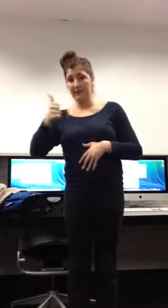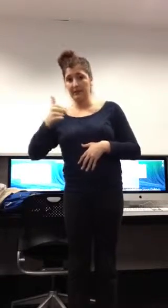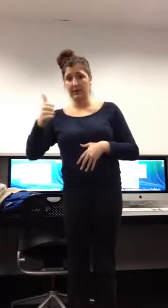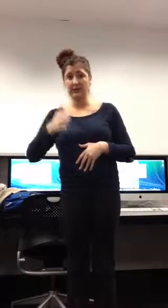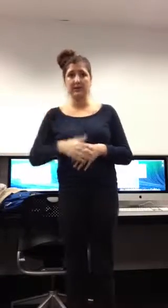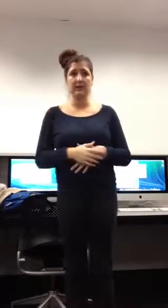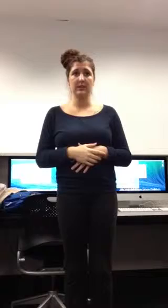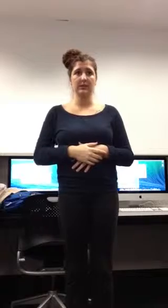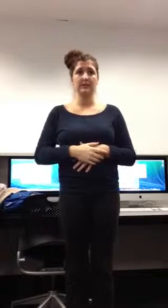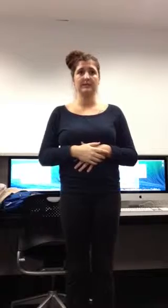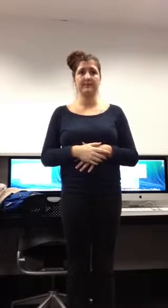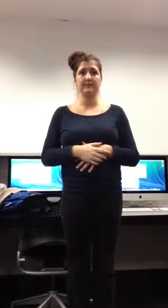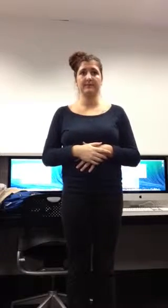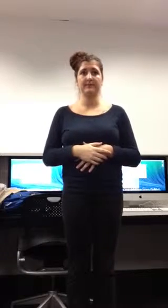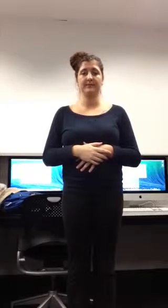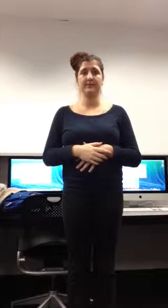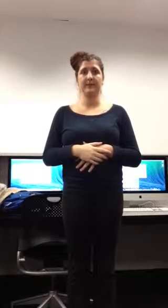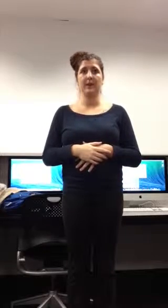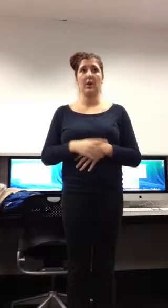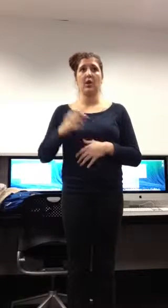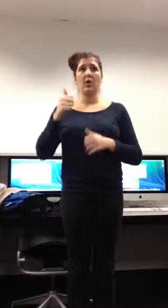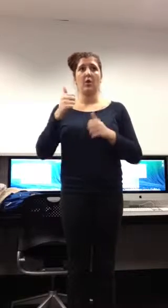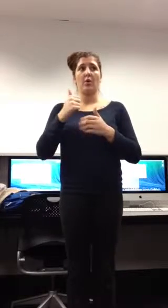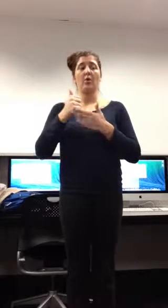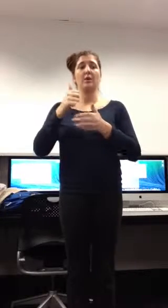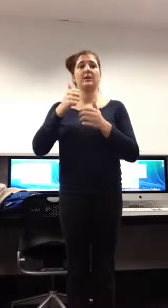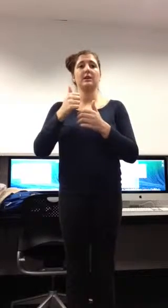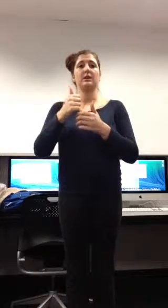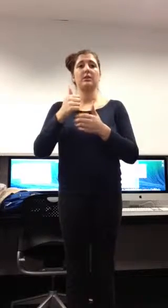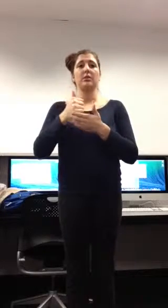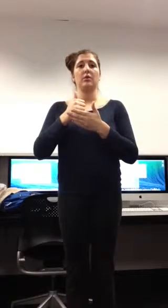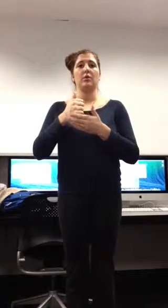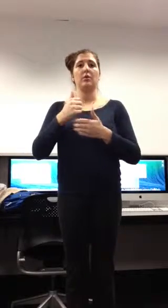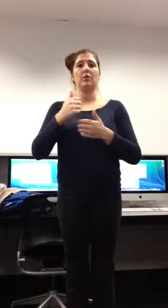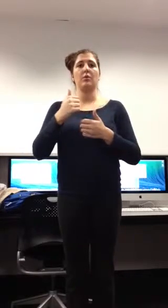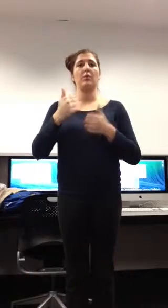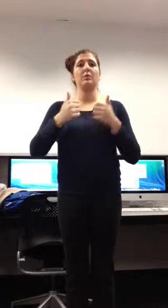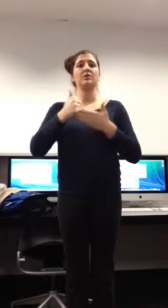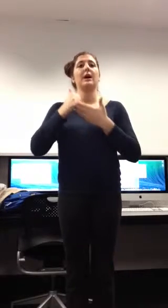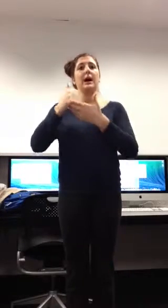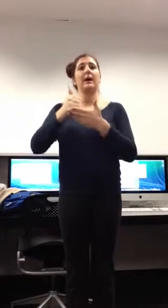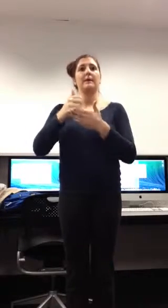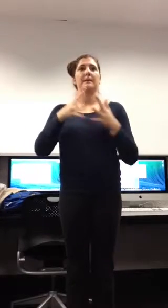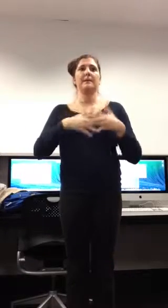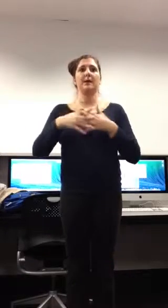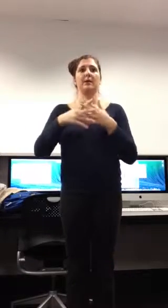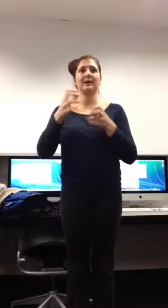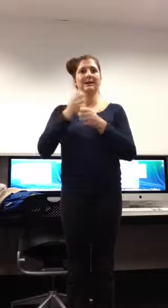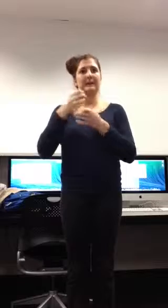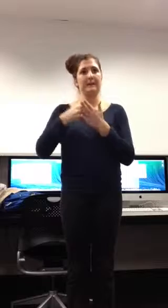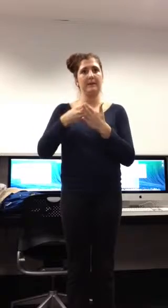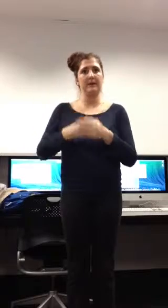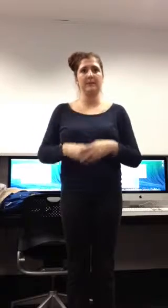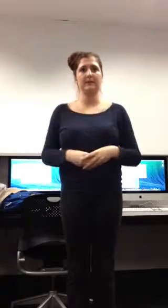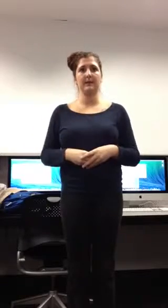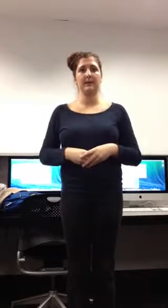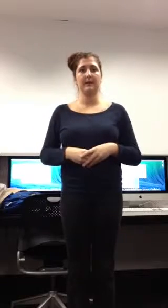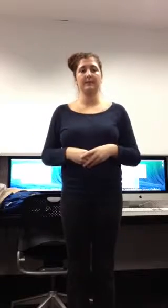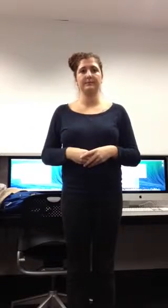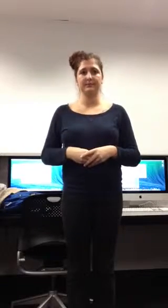great wealth for many Americans, and a wide variety of consumer goods. For